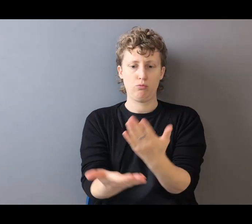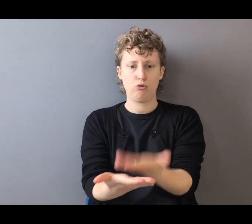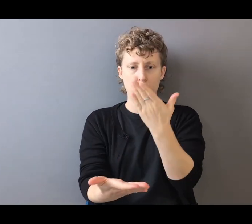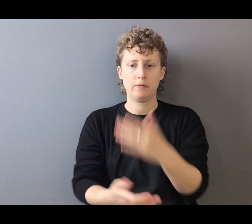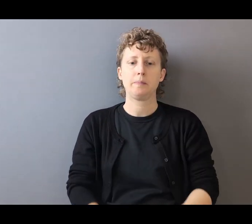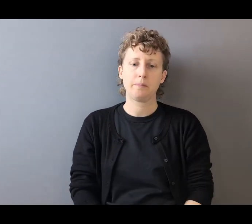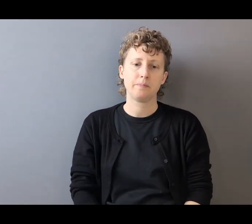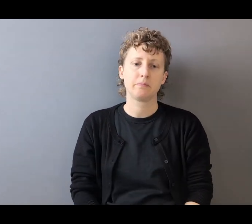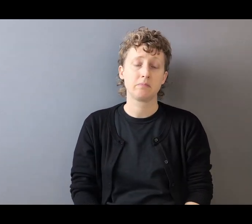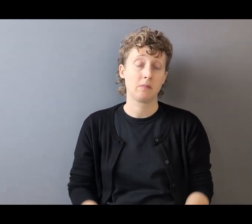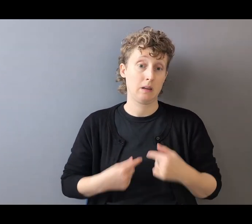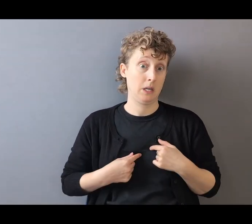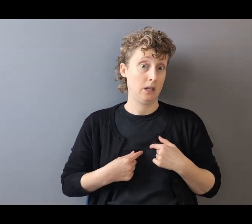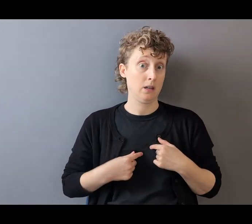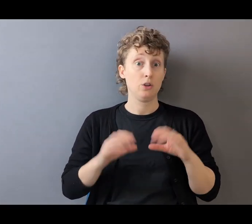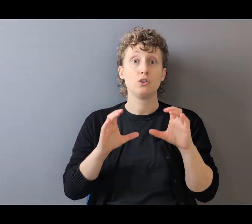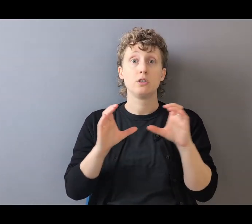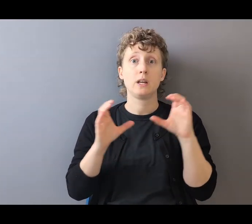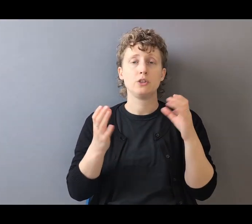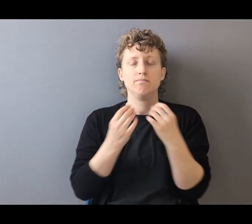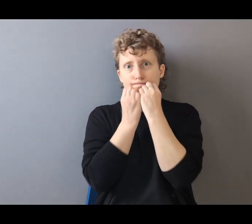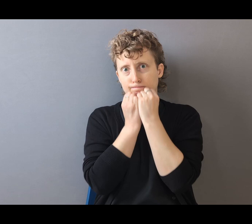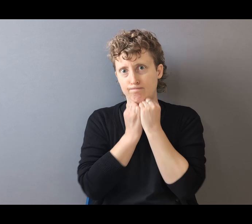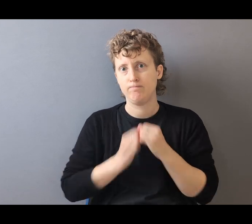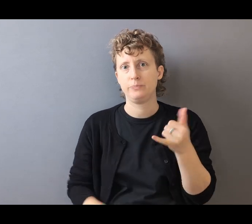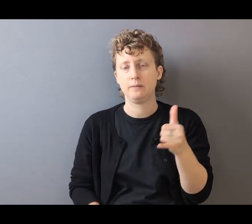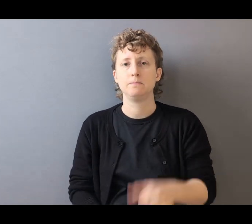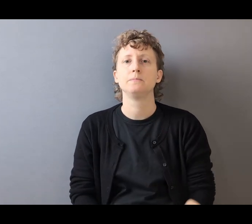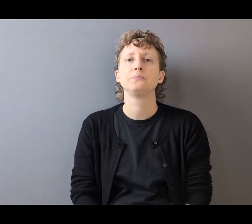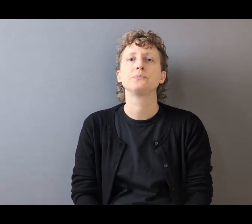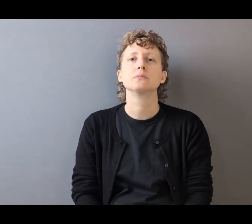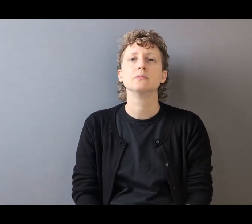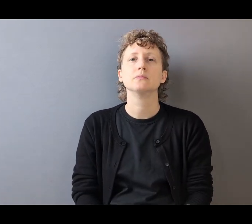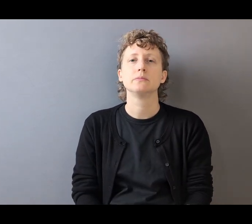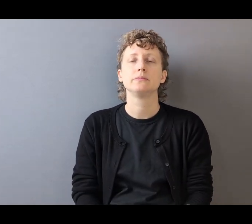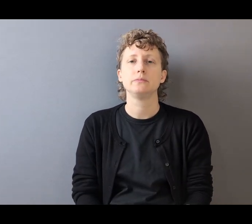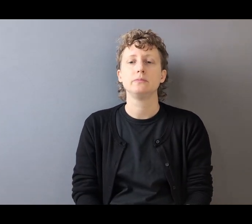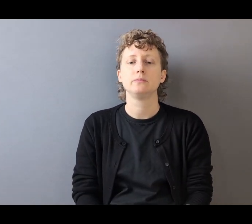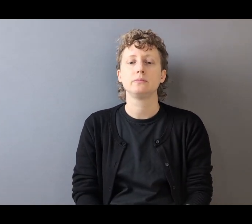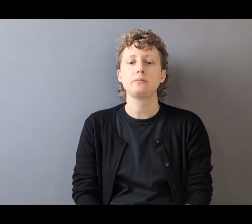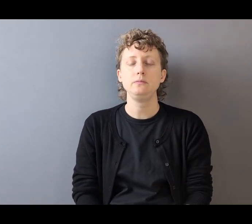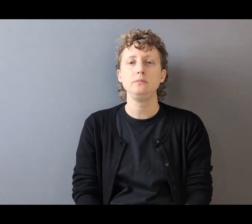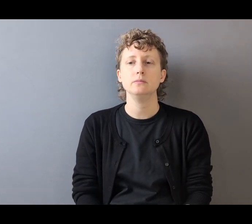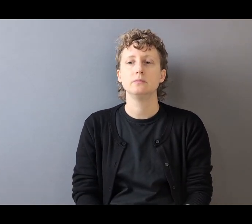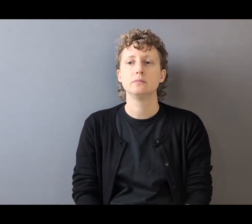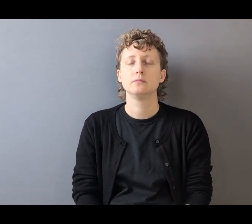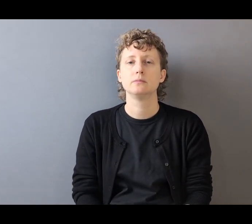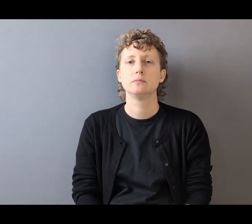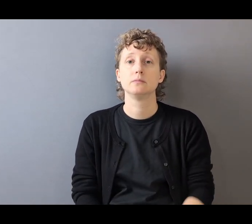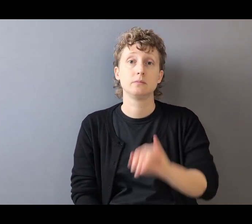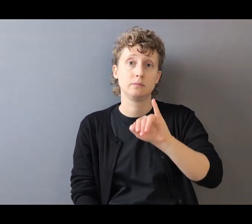and is very valuable. And I feel that the IAAP certifications particularly